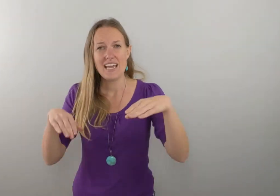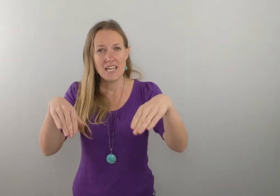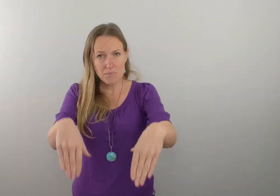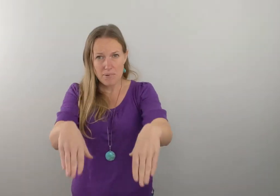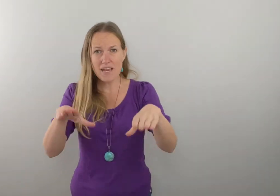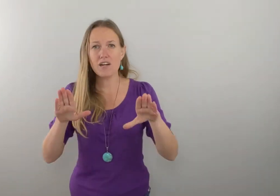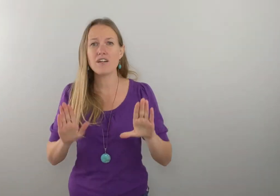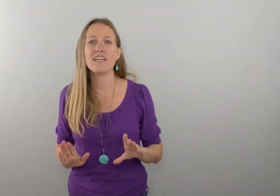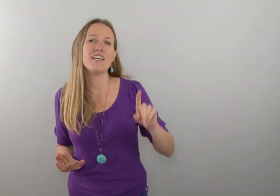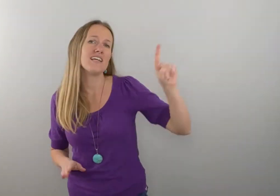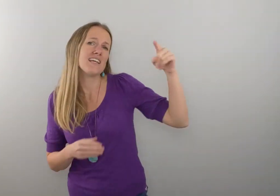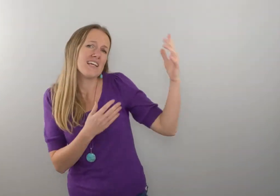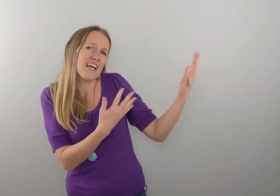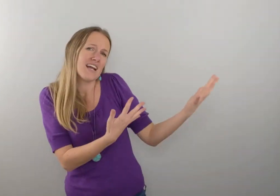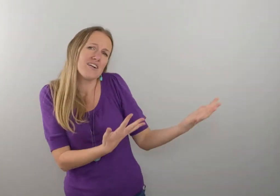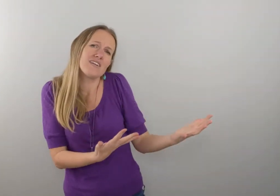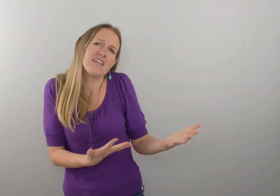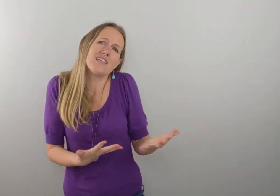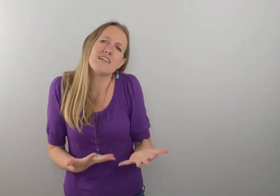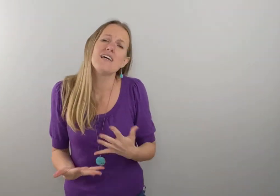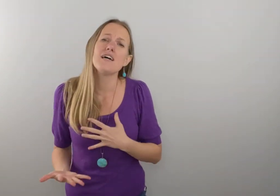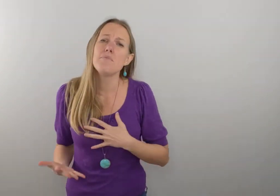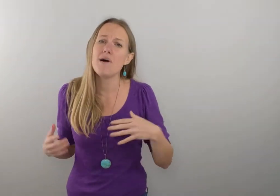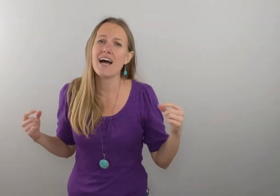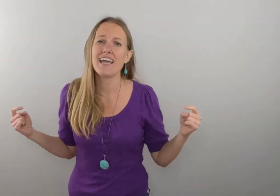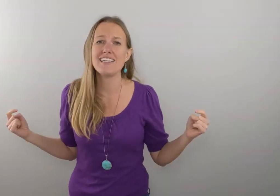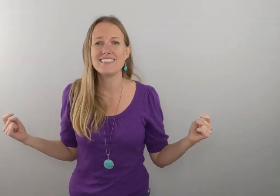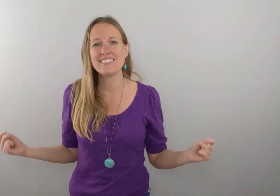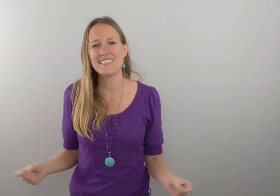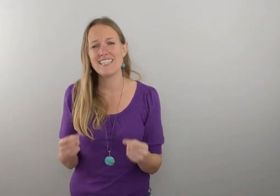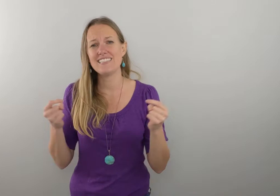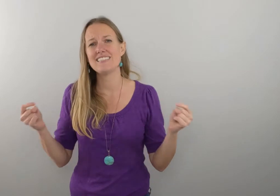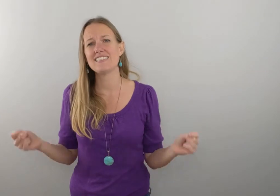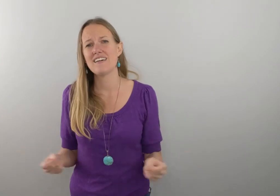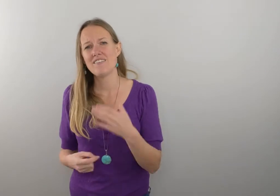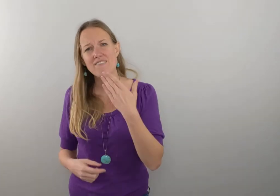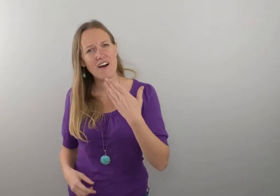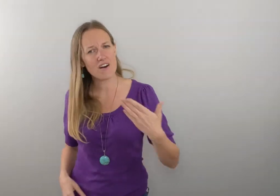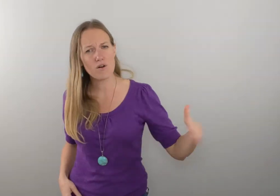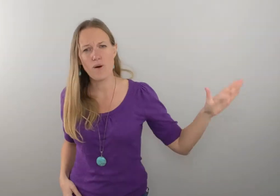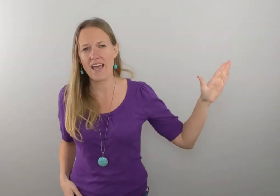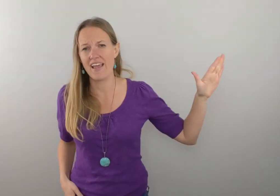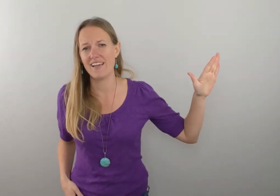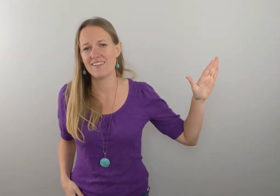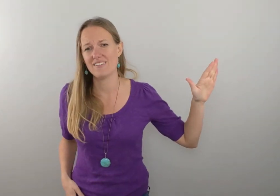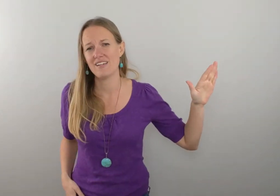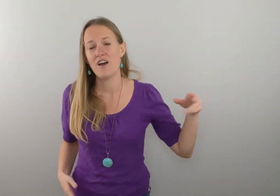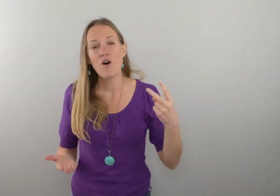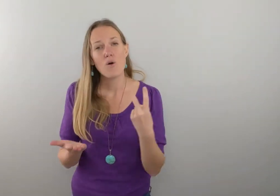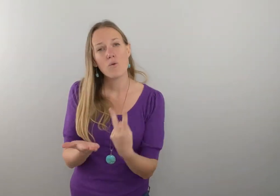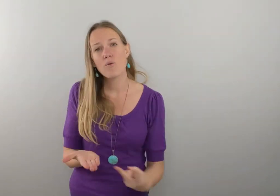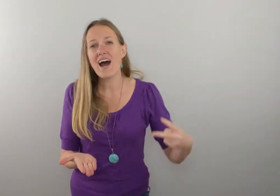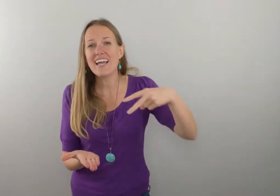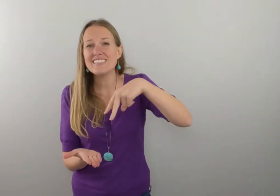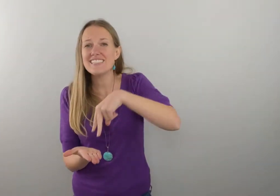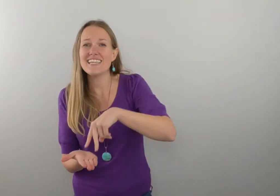And buried, he carried my sins far away. Rising,